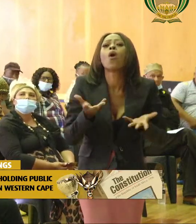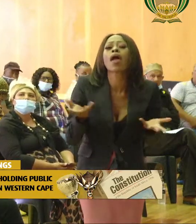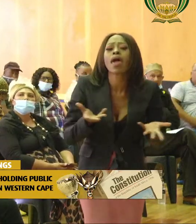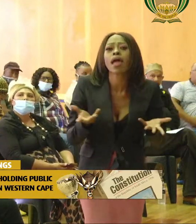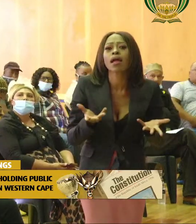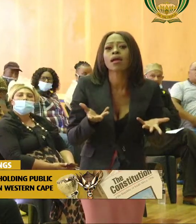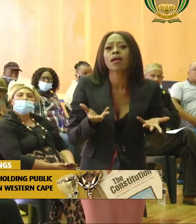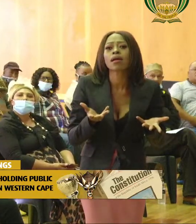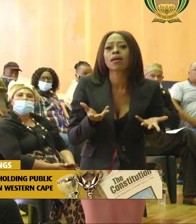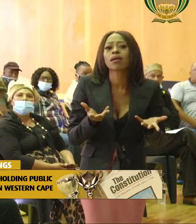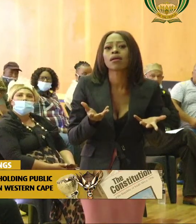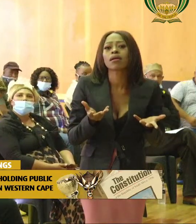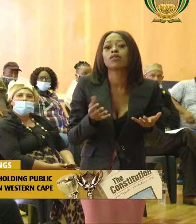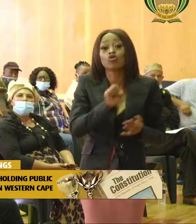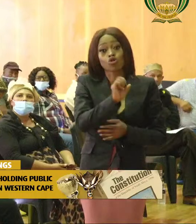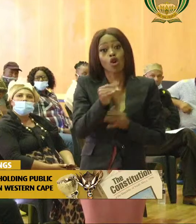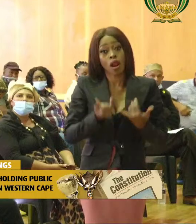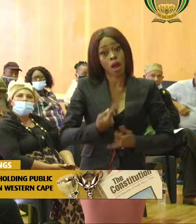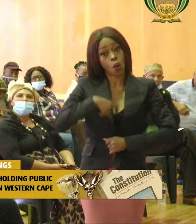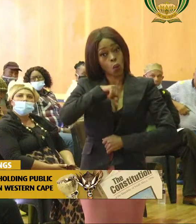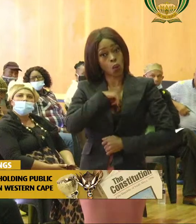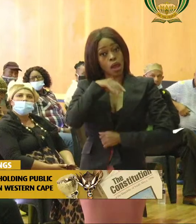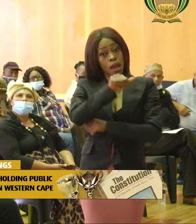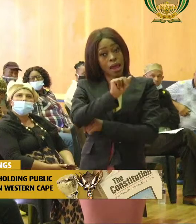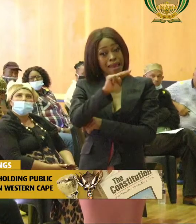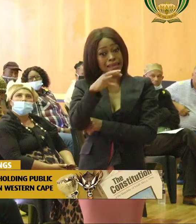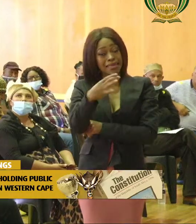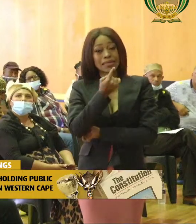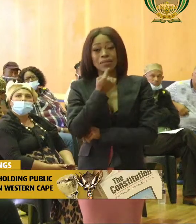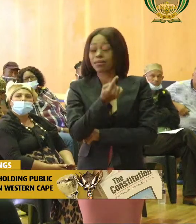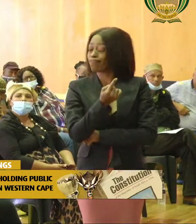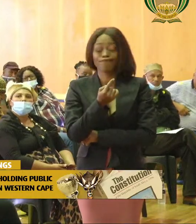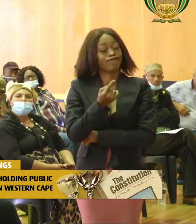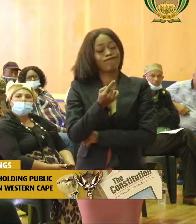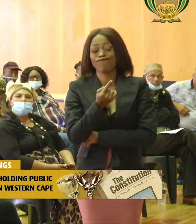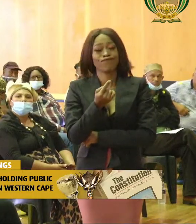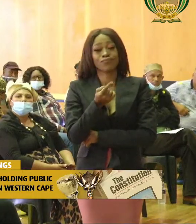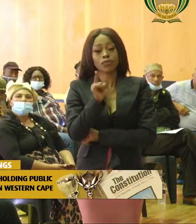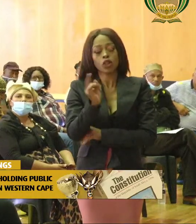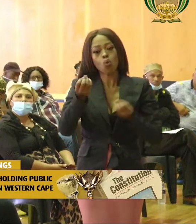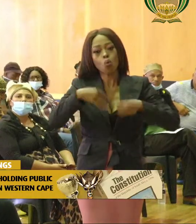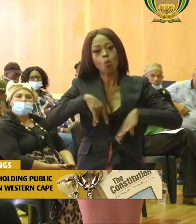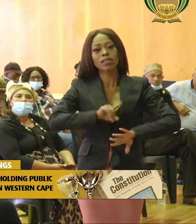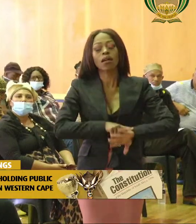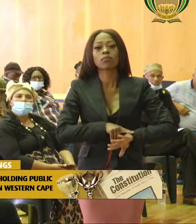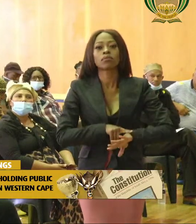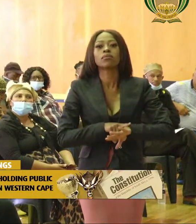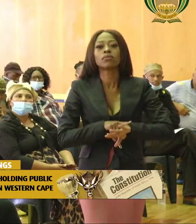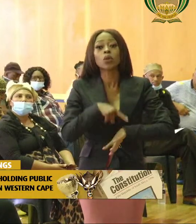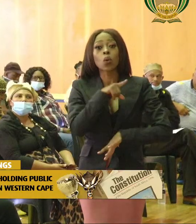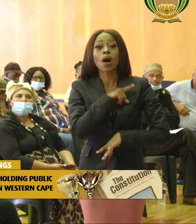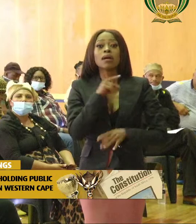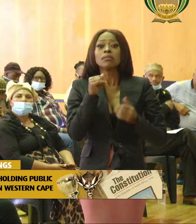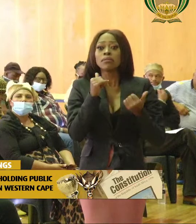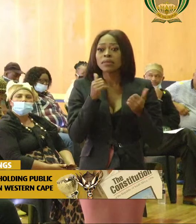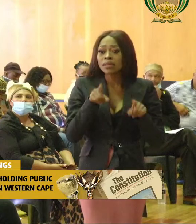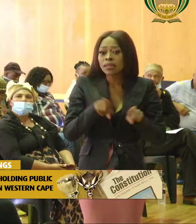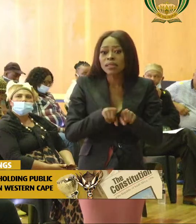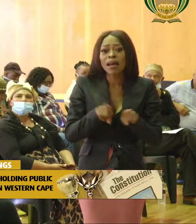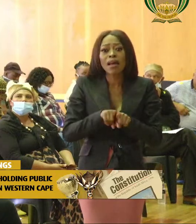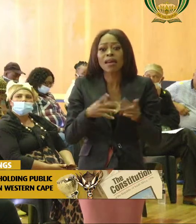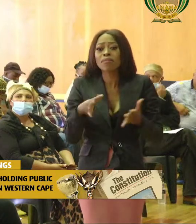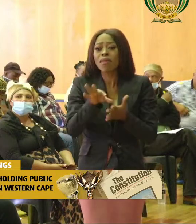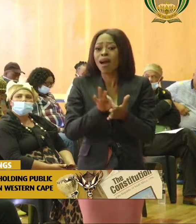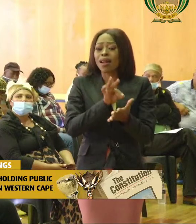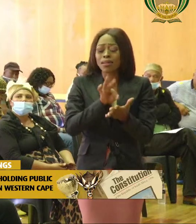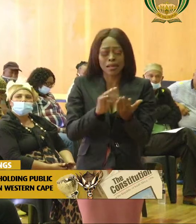maqabane sithi loo nto leyo izawutya ixesha elininzi, iyawubangela into yoba ngaba nobalo luthathe ixesha